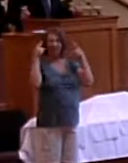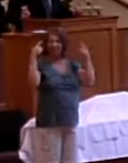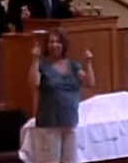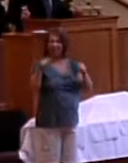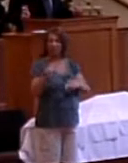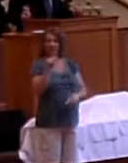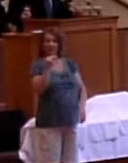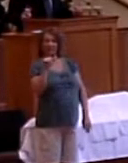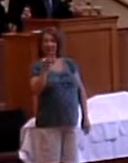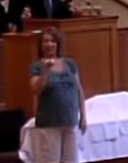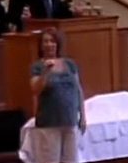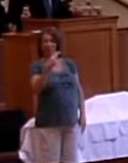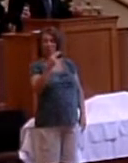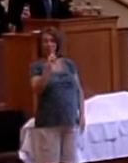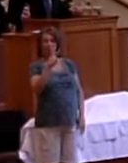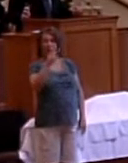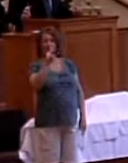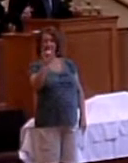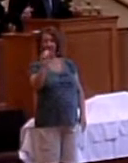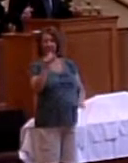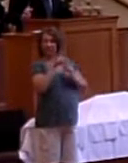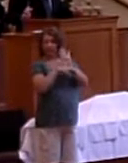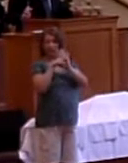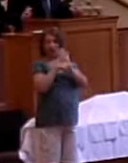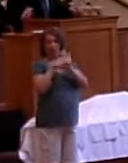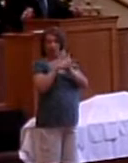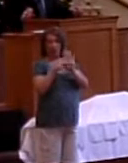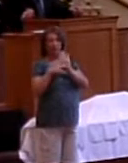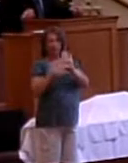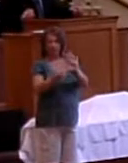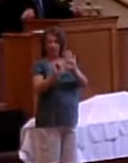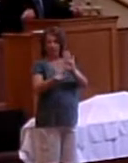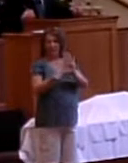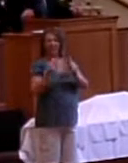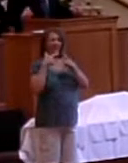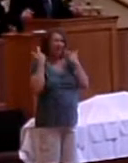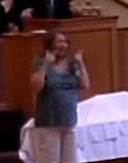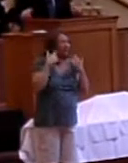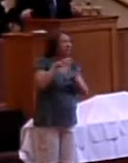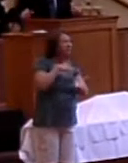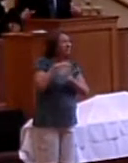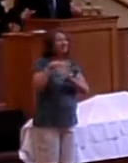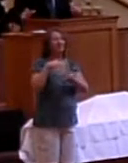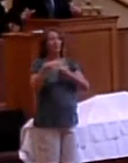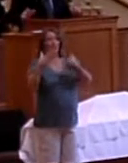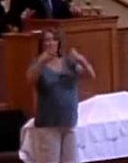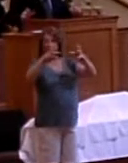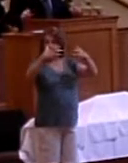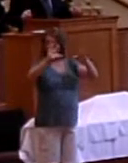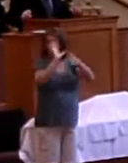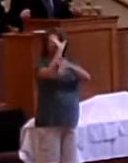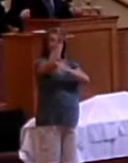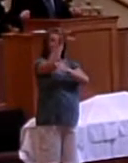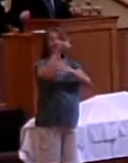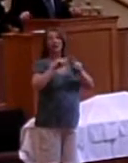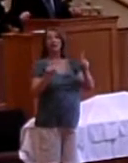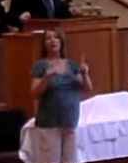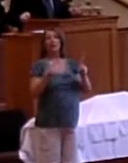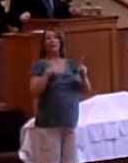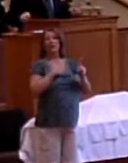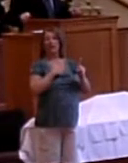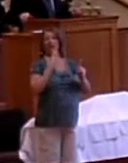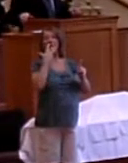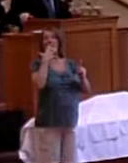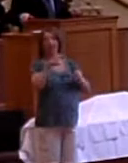Hawkins videos. It was an awesome evening of laughter, and we had some basketball, and we had a very hot